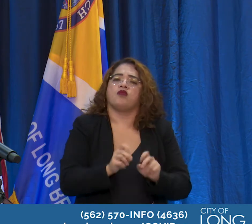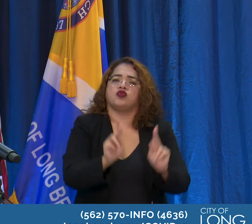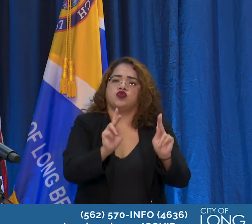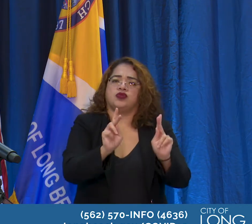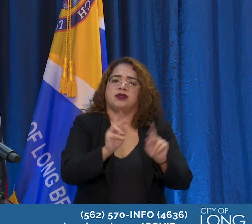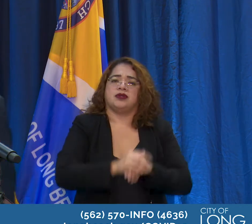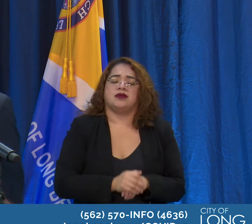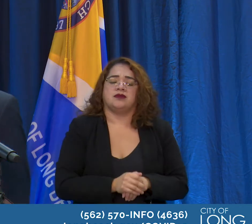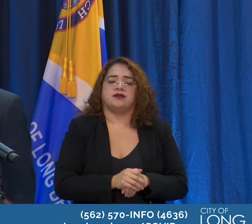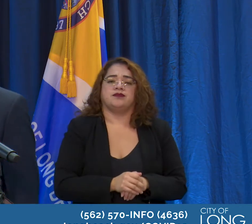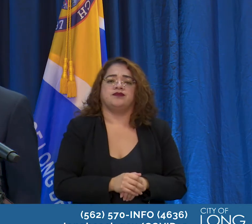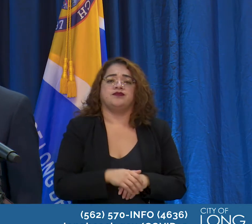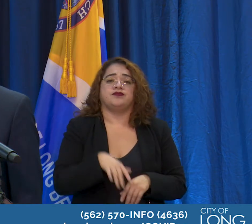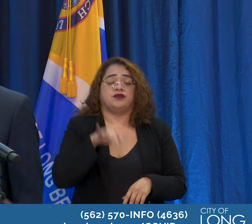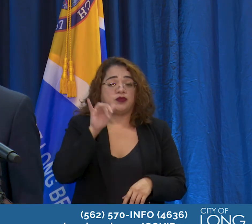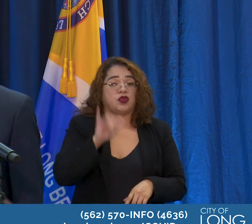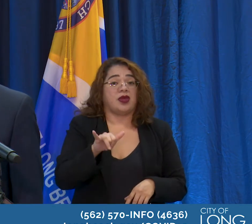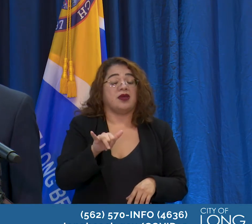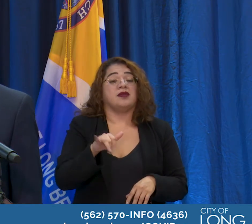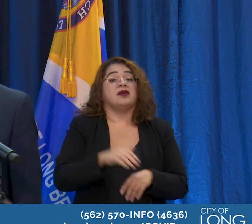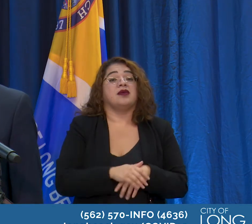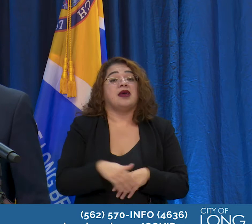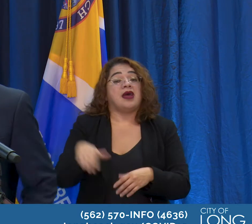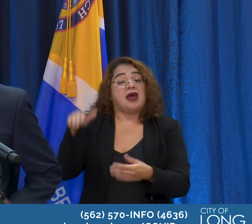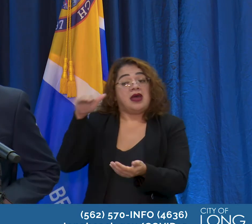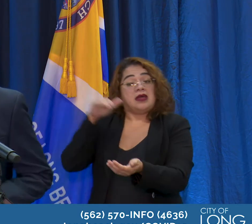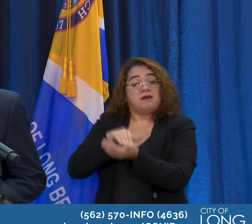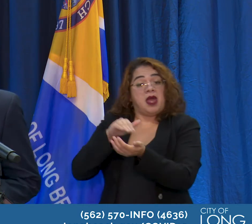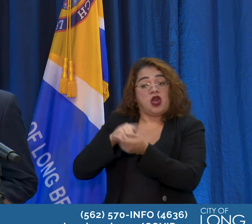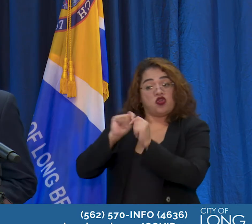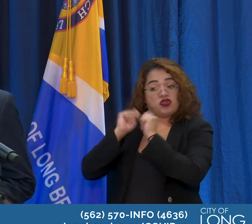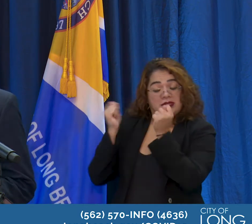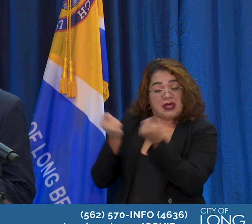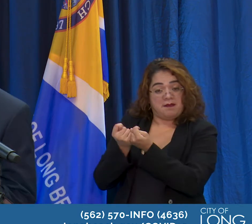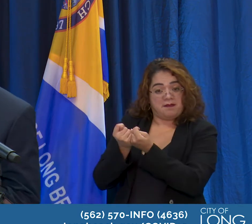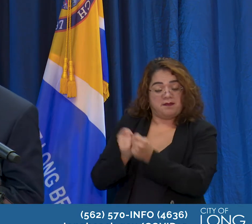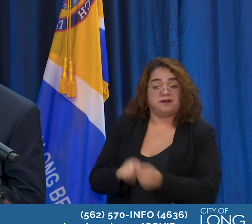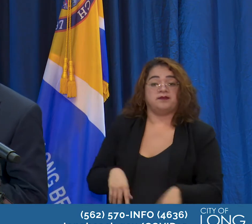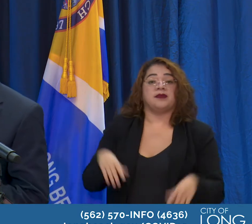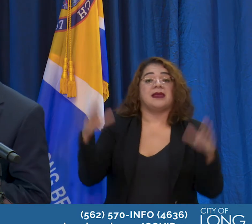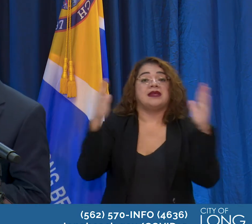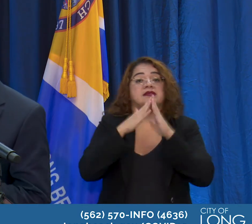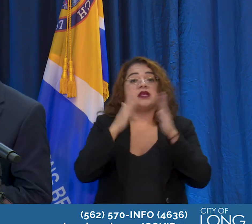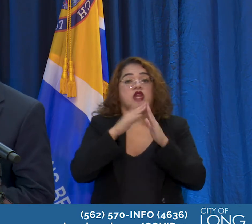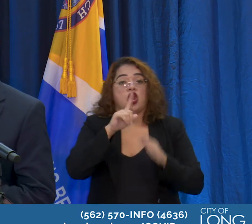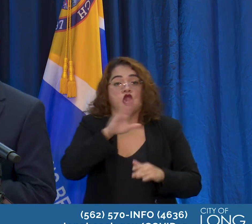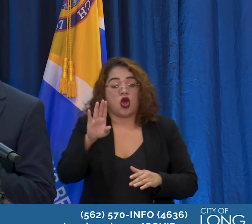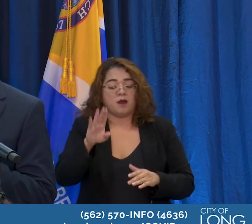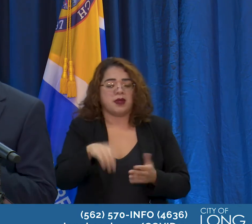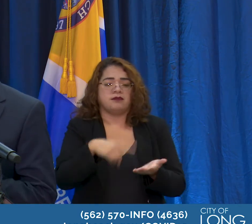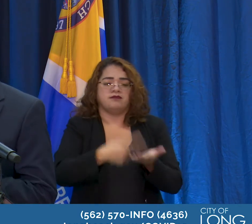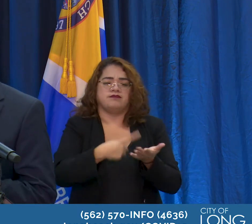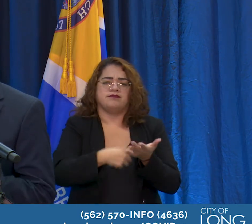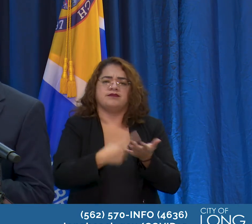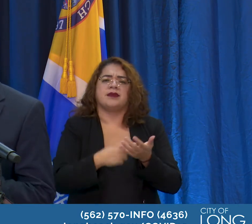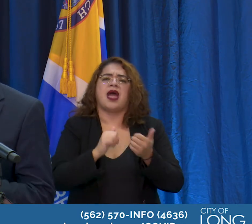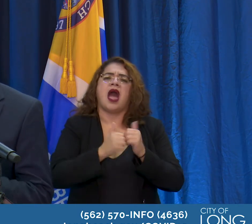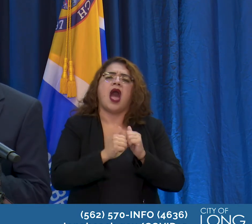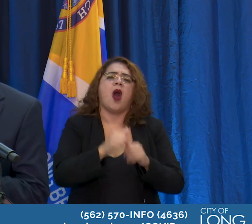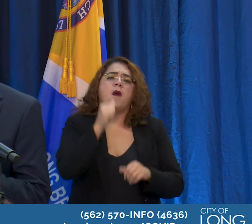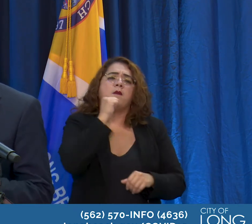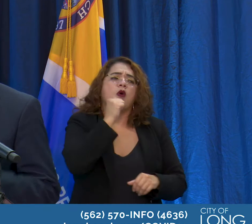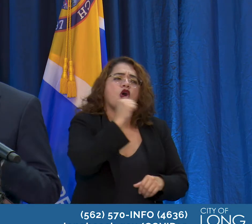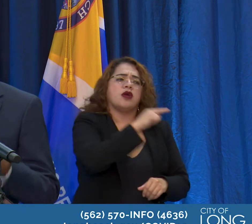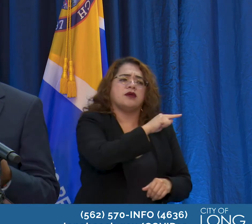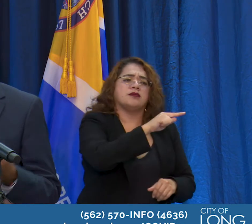supported by the medical team, I think that is where the health department is headed and is meeting with some of